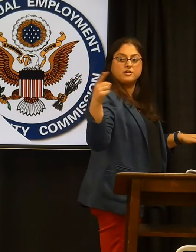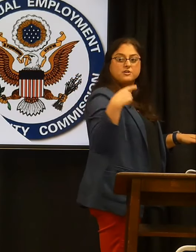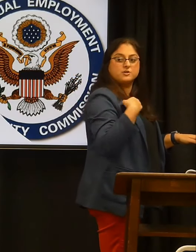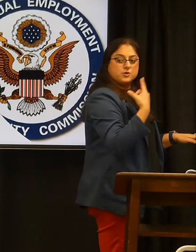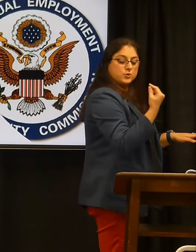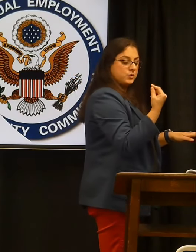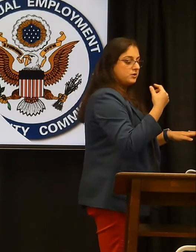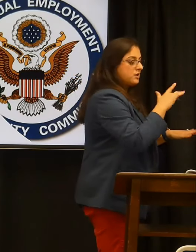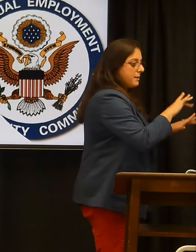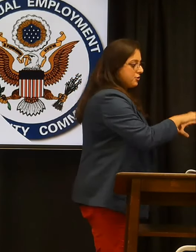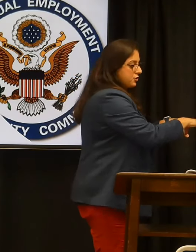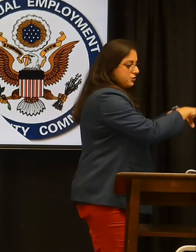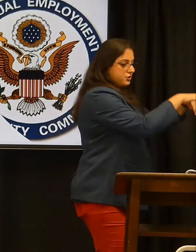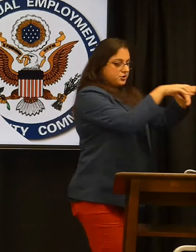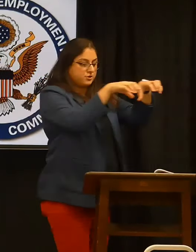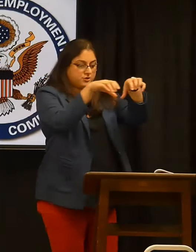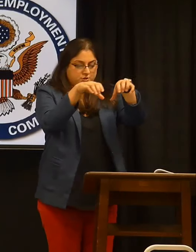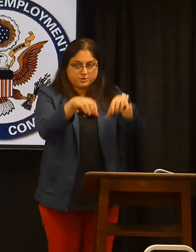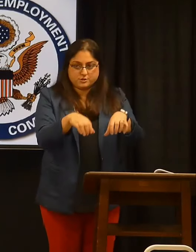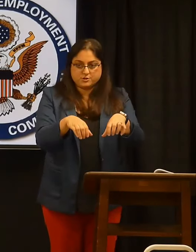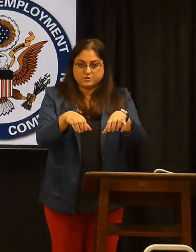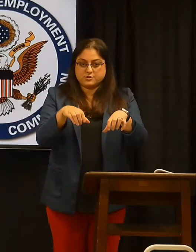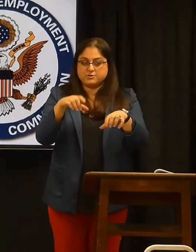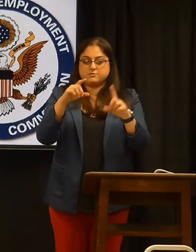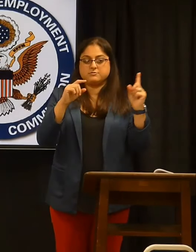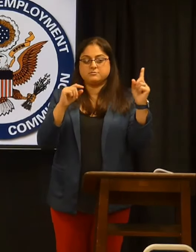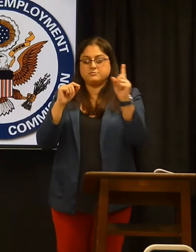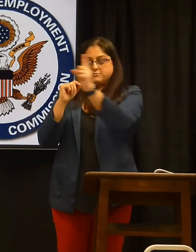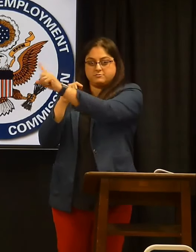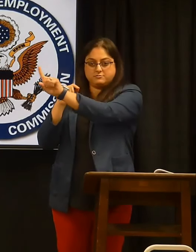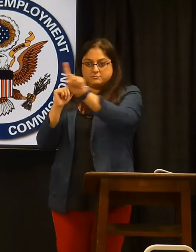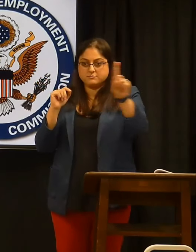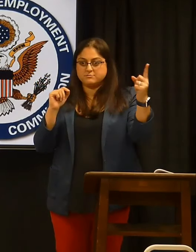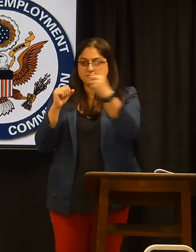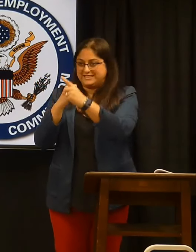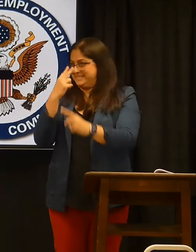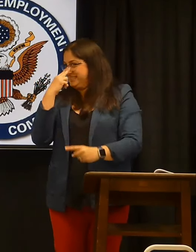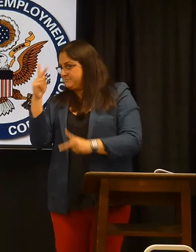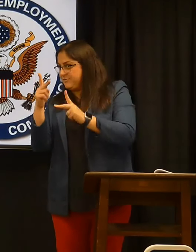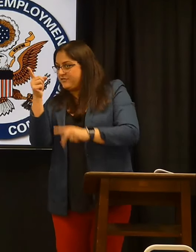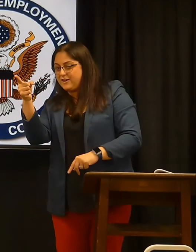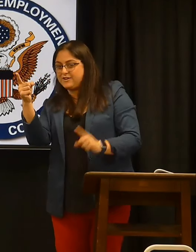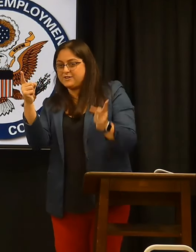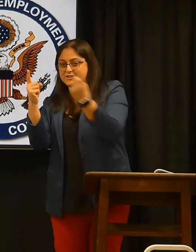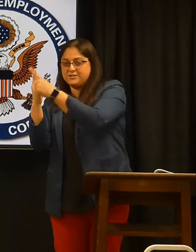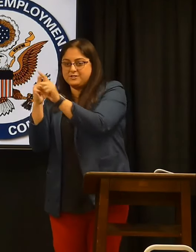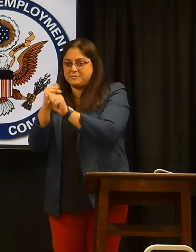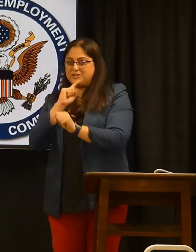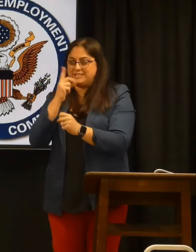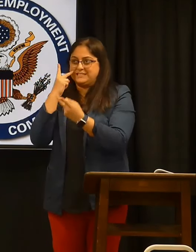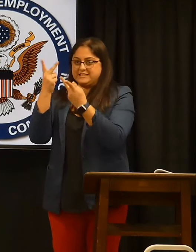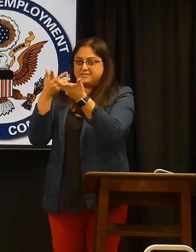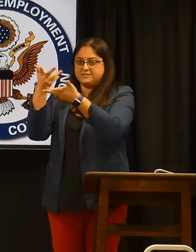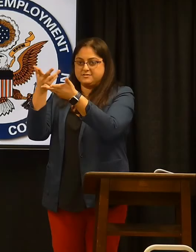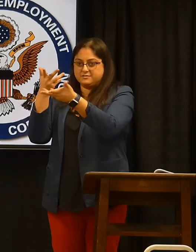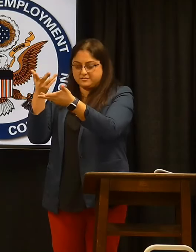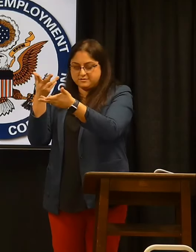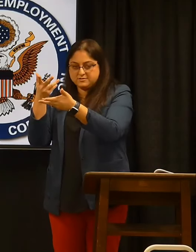L-shaped table so that I can move my table, my workspace, so that I can see people